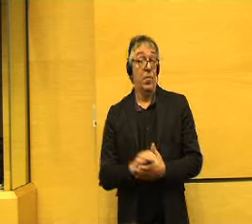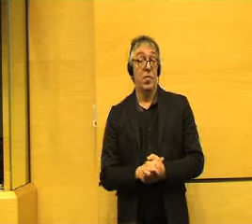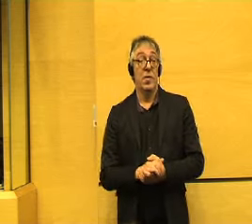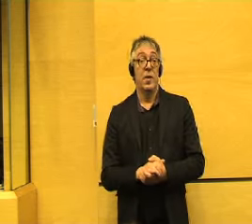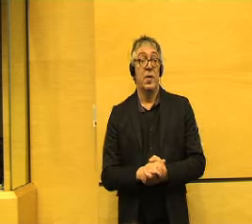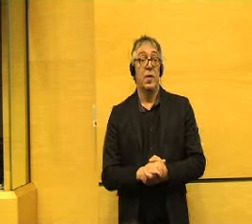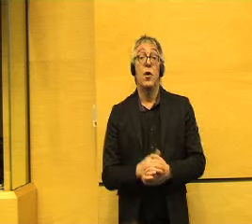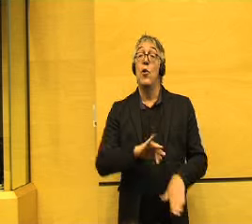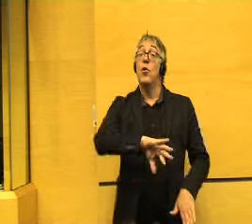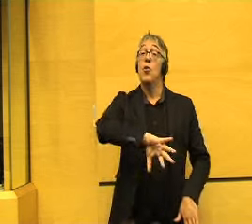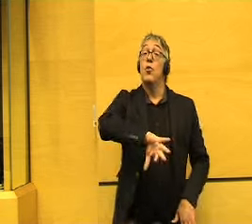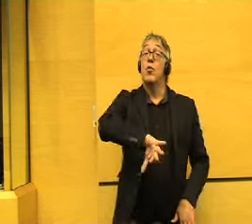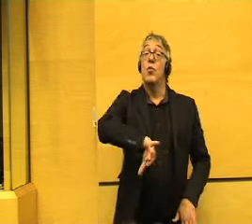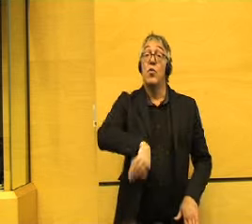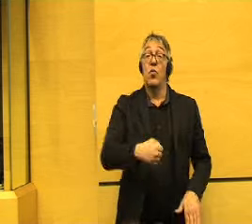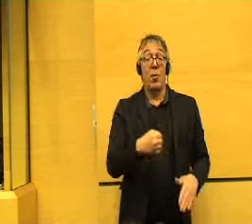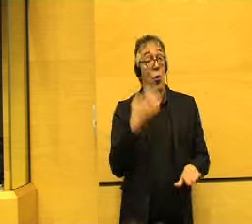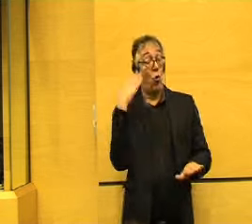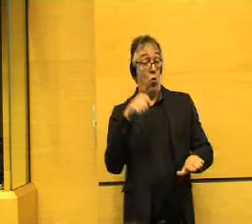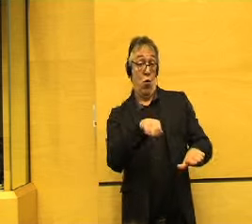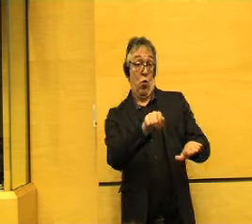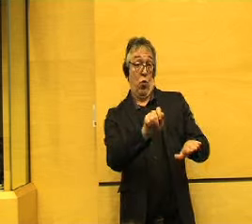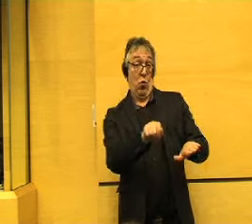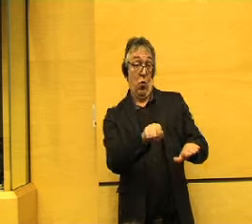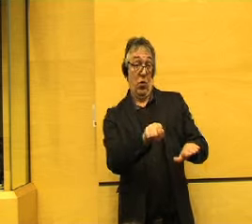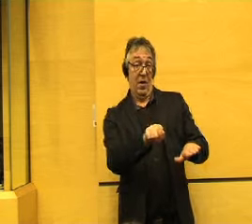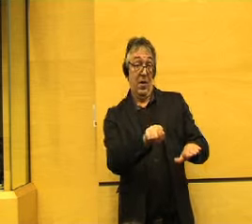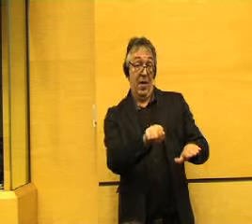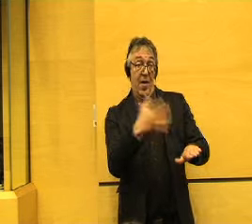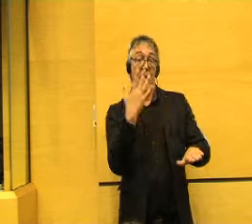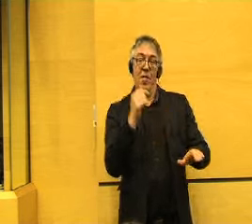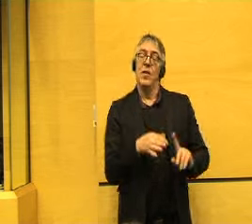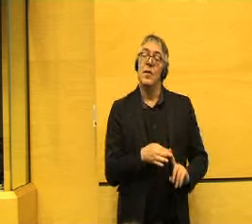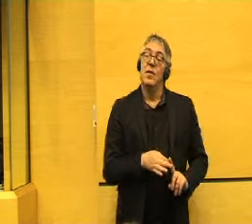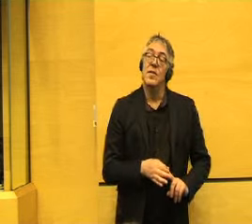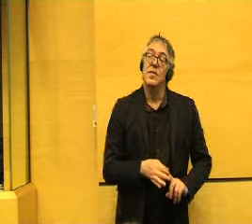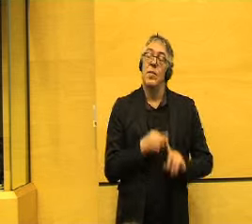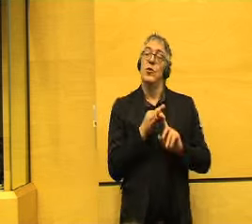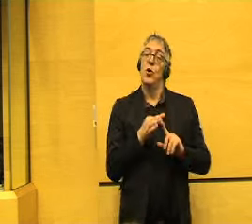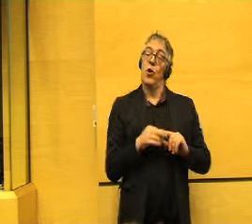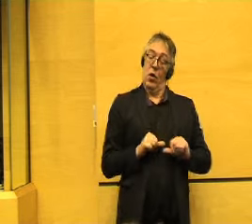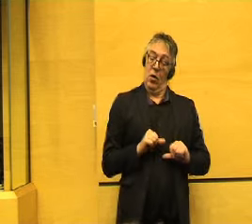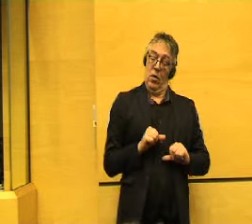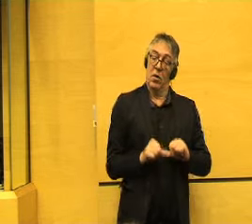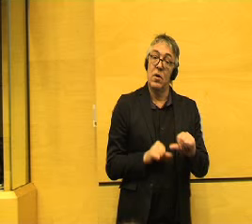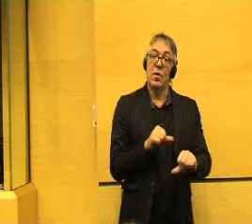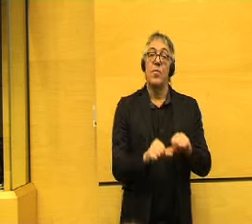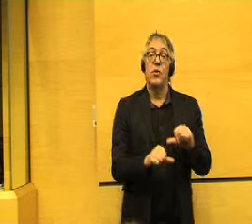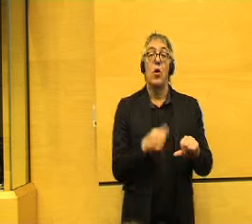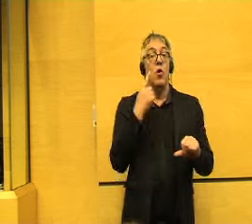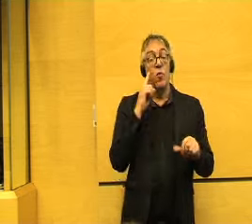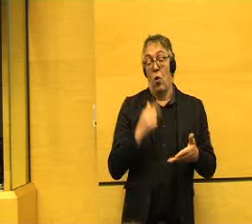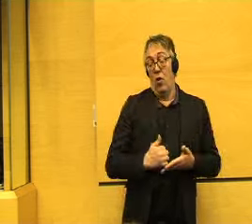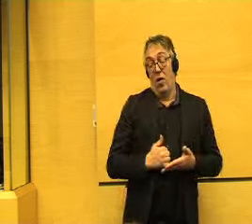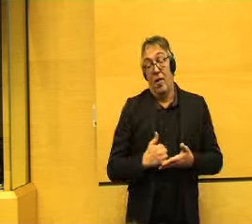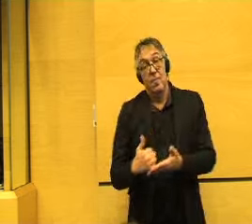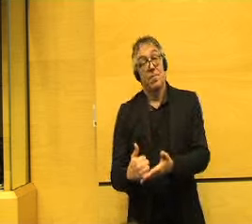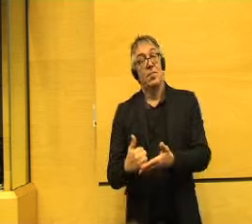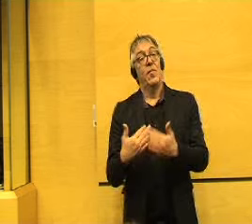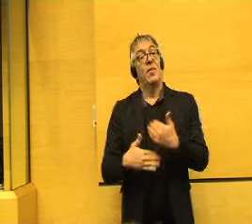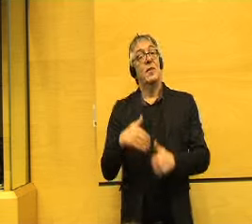Code stipulates specific measures to facilitate persons with disabilities in